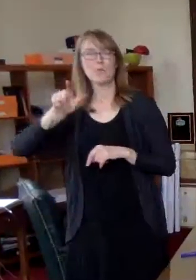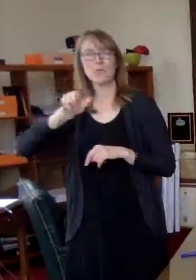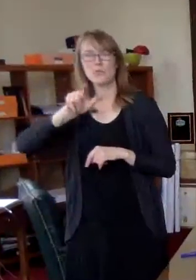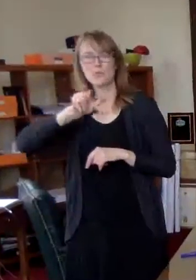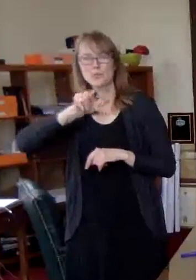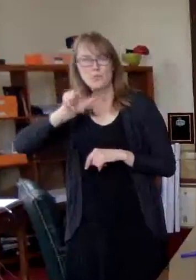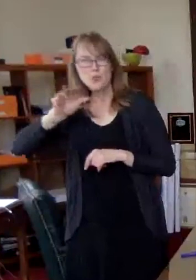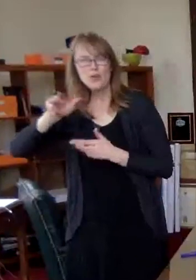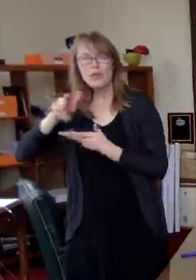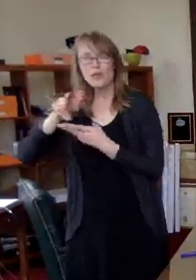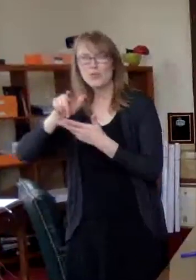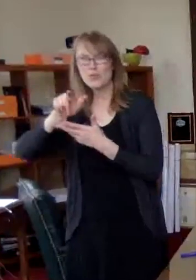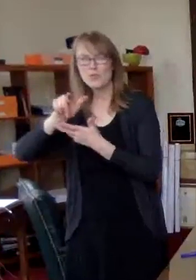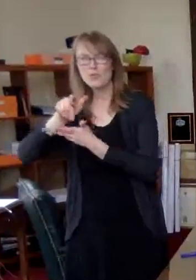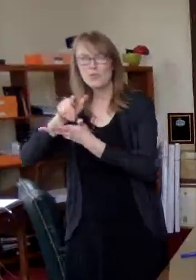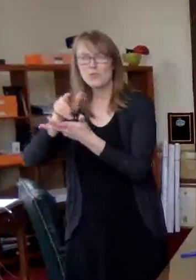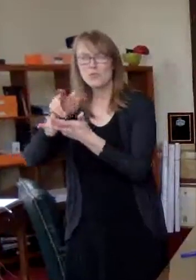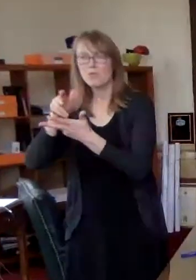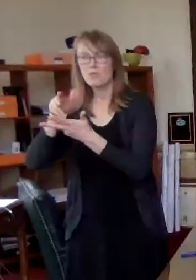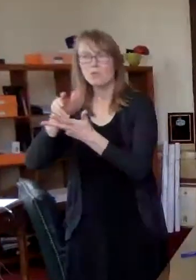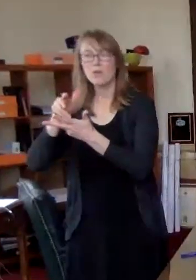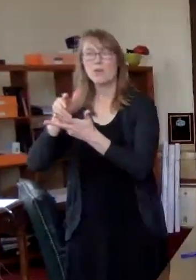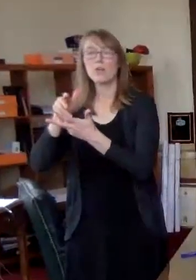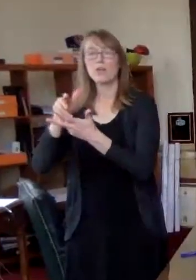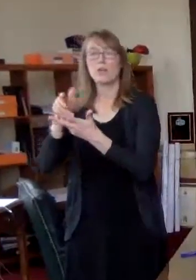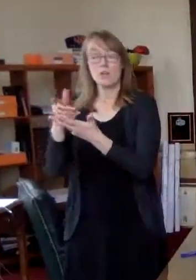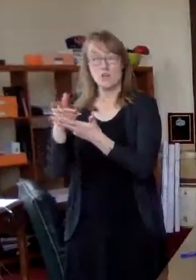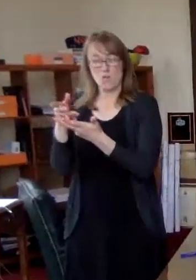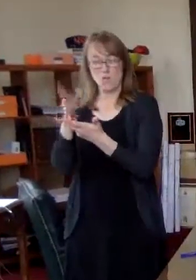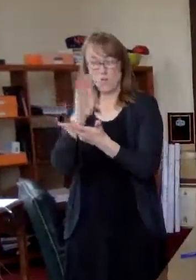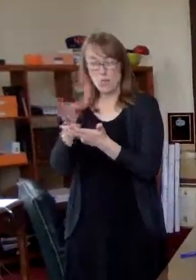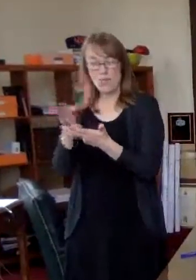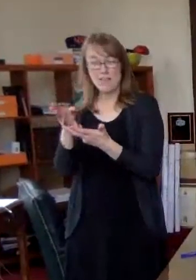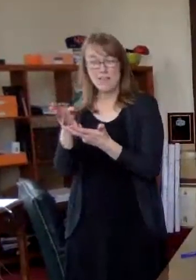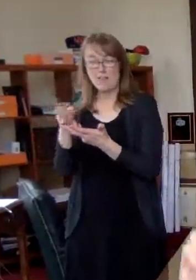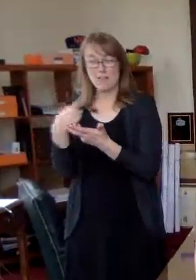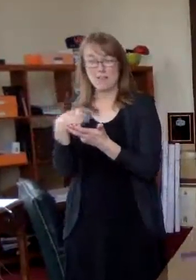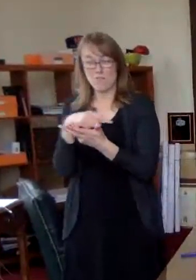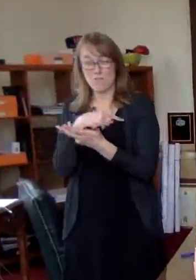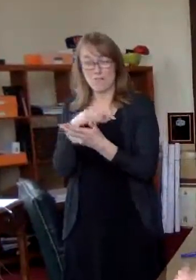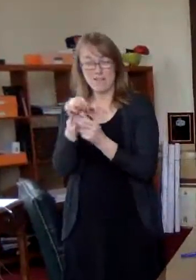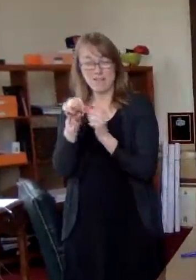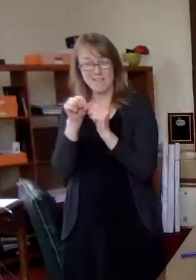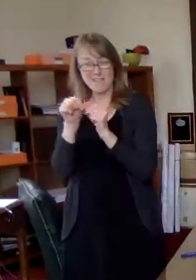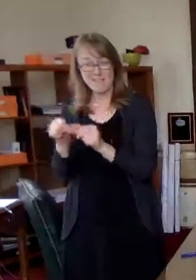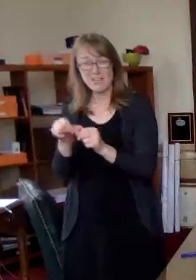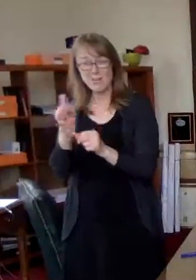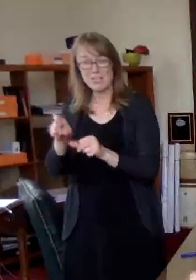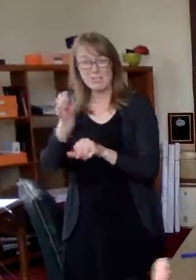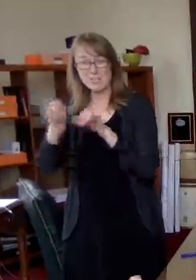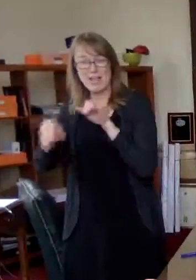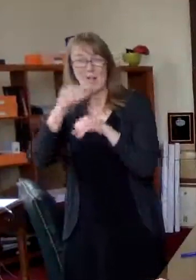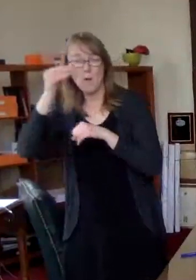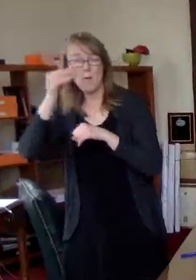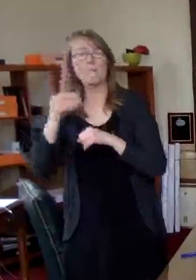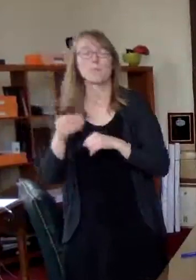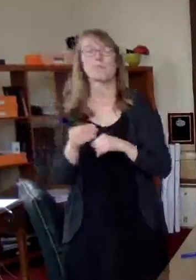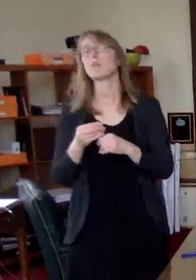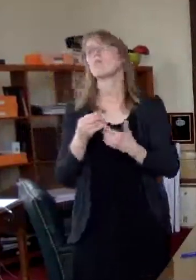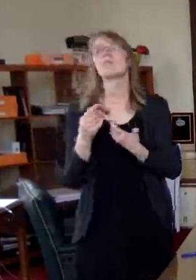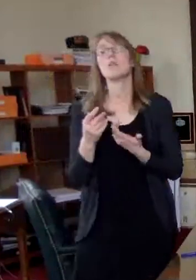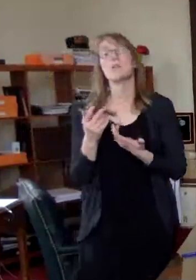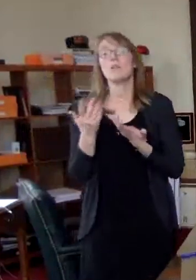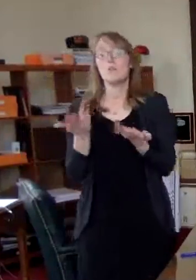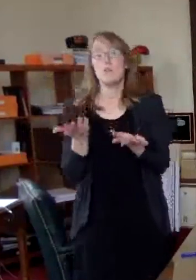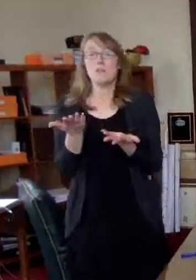So if we're able to flatten the curve to tamp down the spread of COVID-19, perhaps it won't have